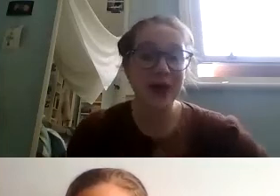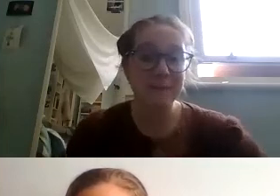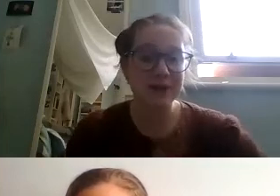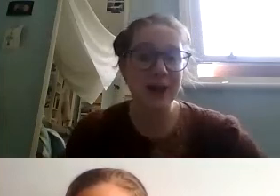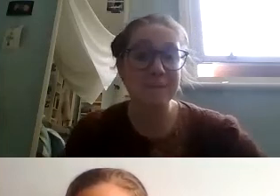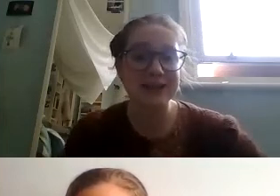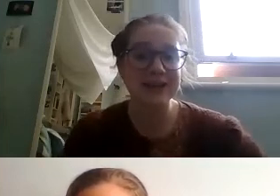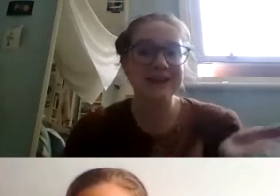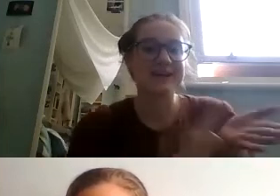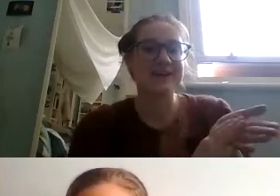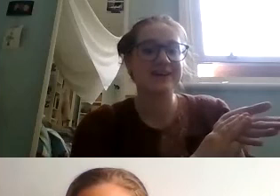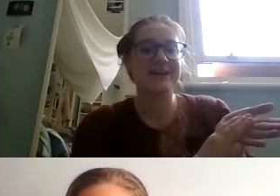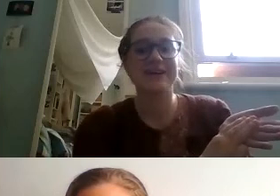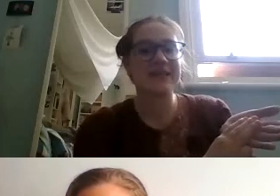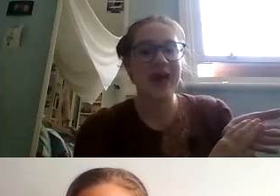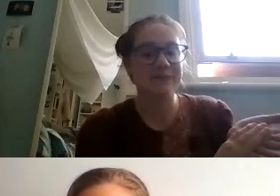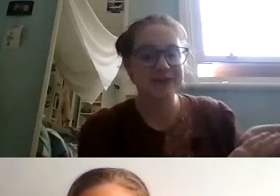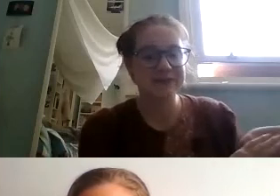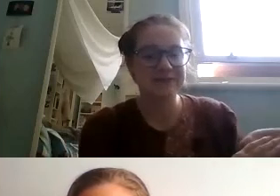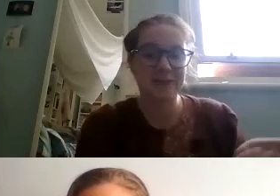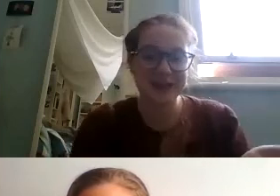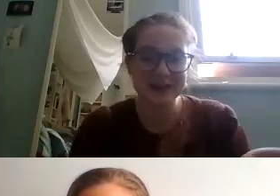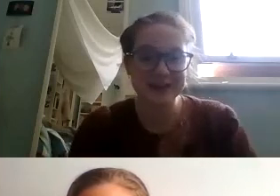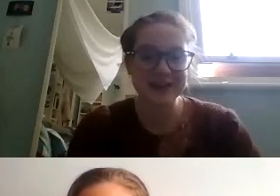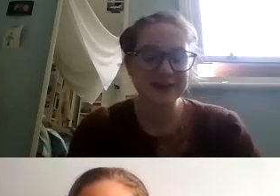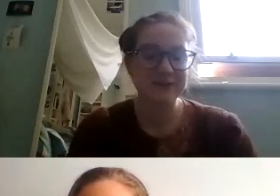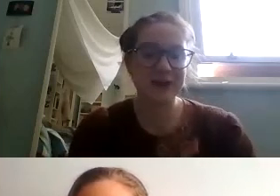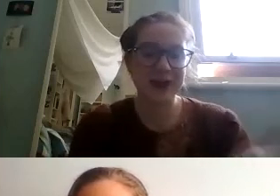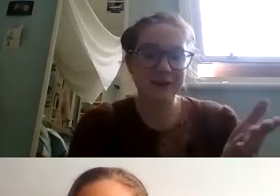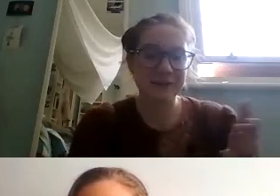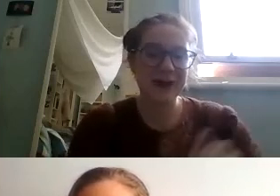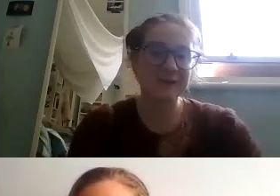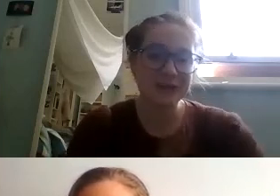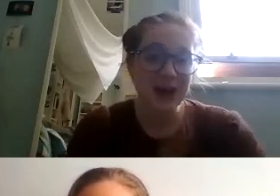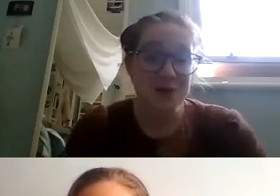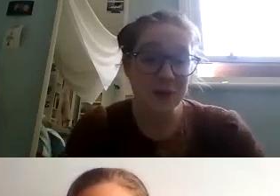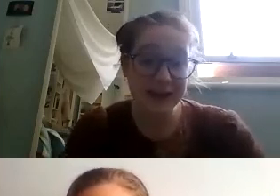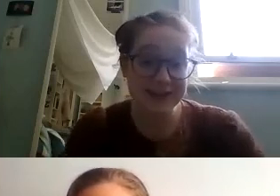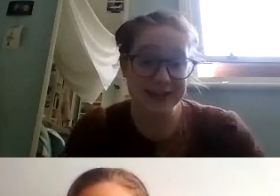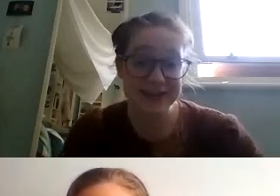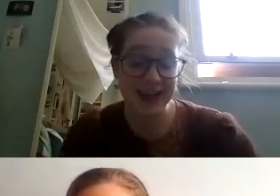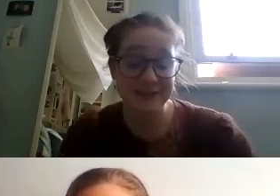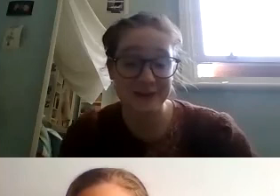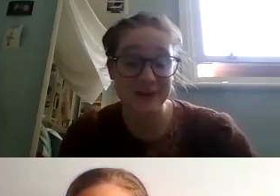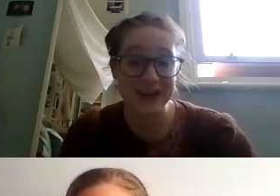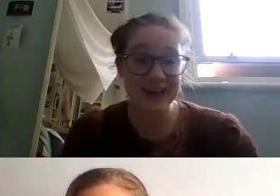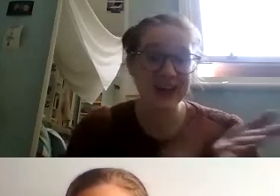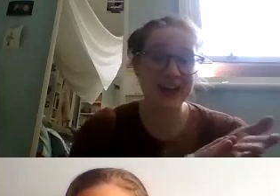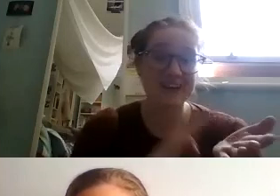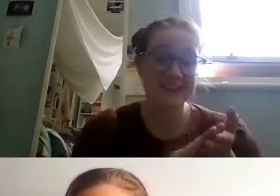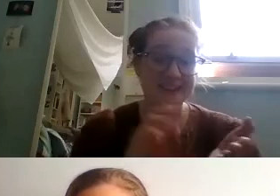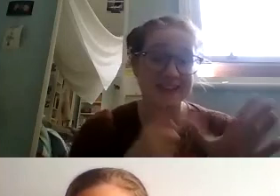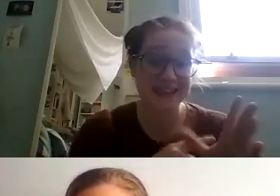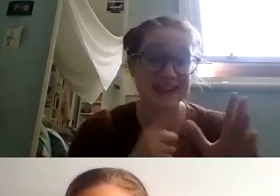people like money is M for money, or like pound. So basically days of the week